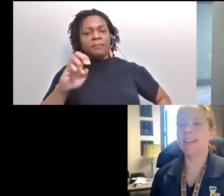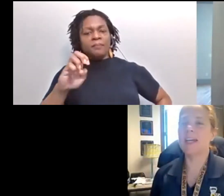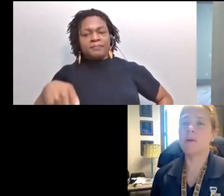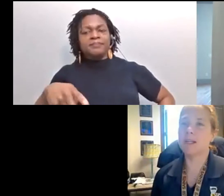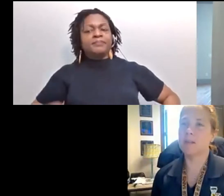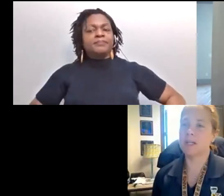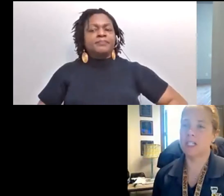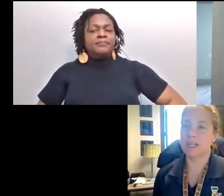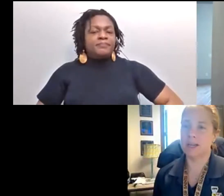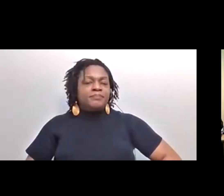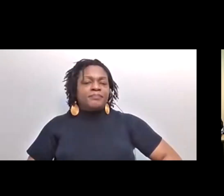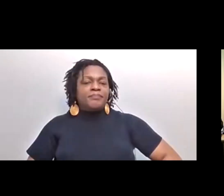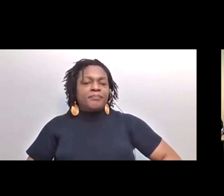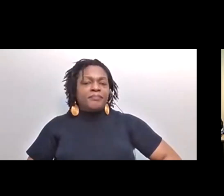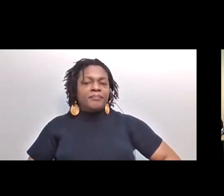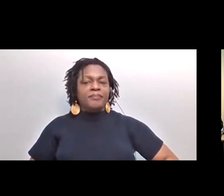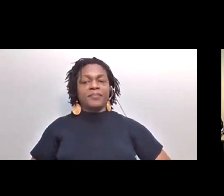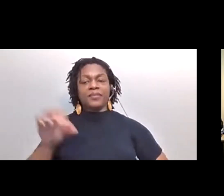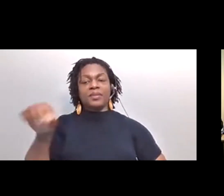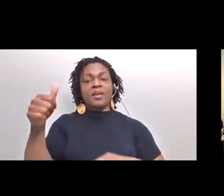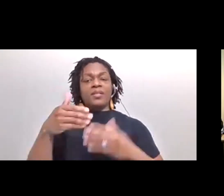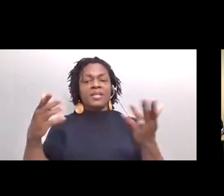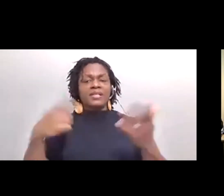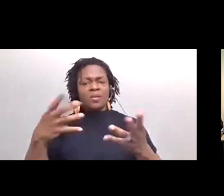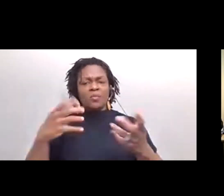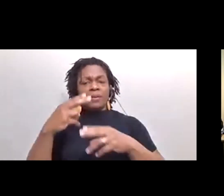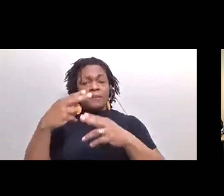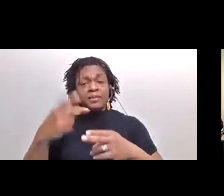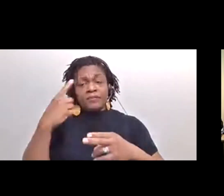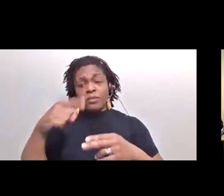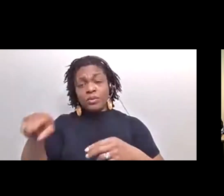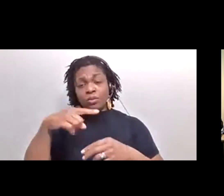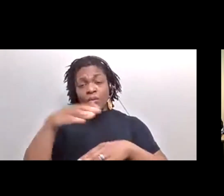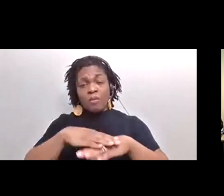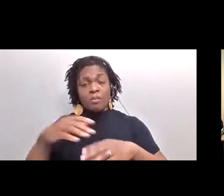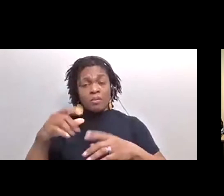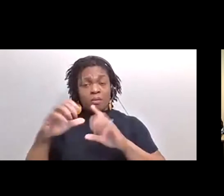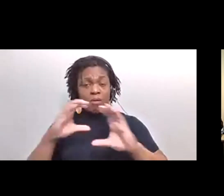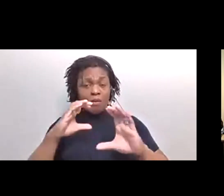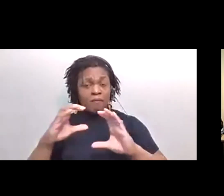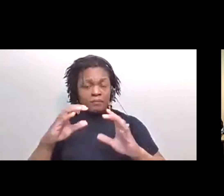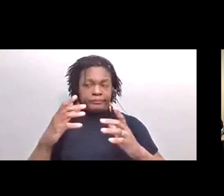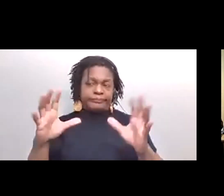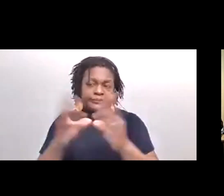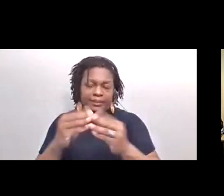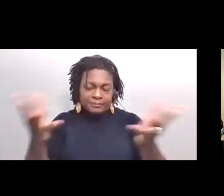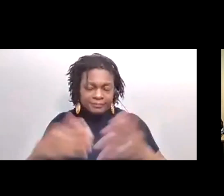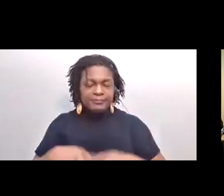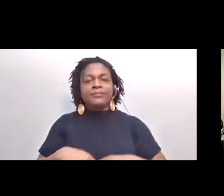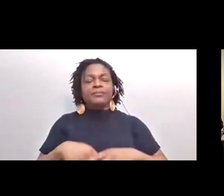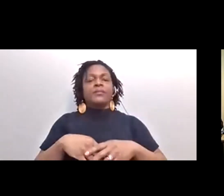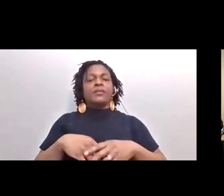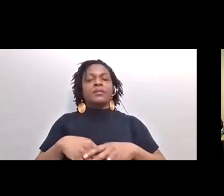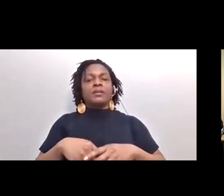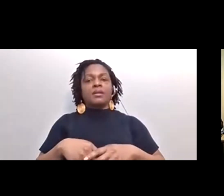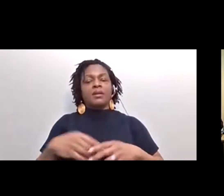The only thing I wanted to mention for those of you who are on the call, our office is monitoring Invest 92,